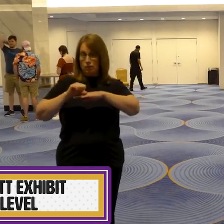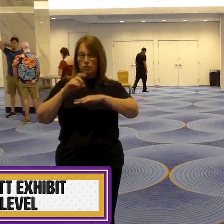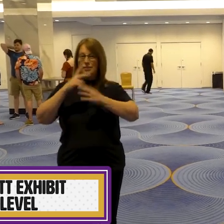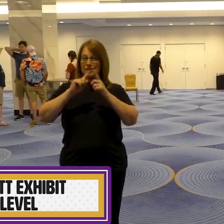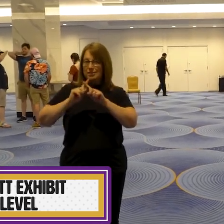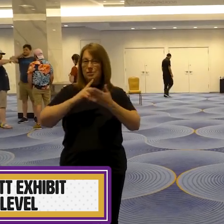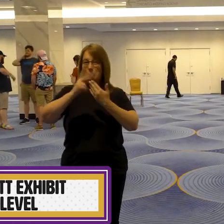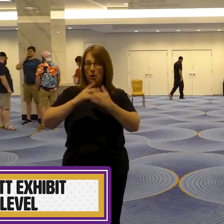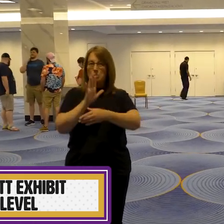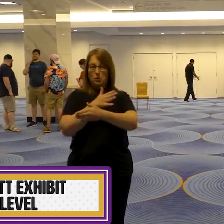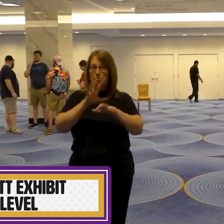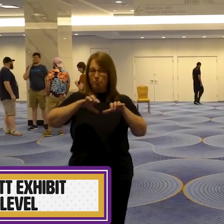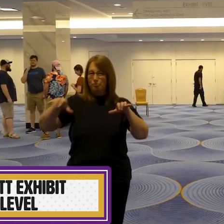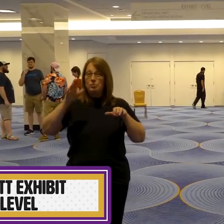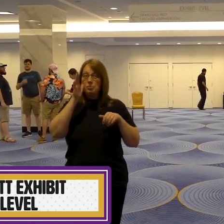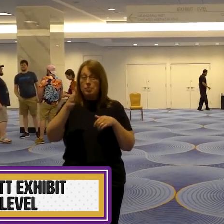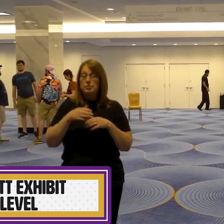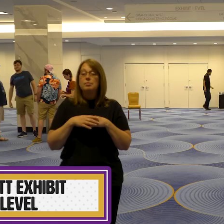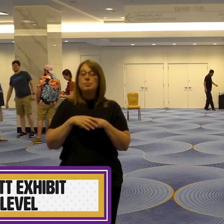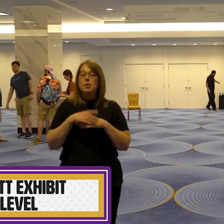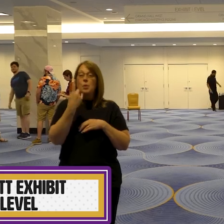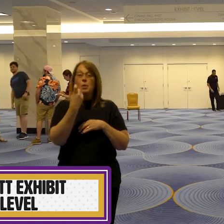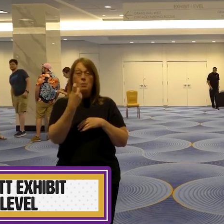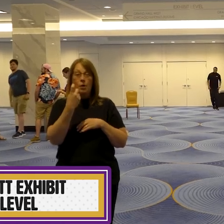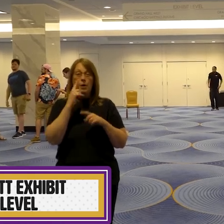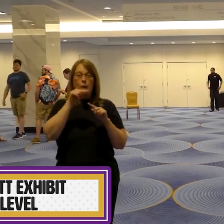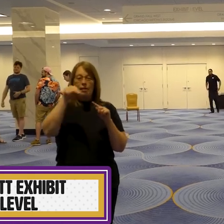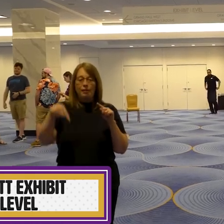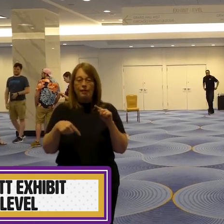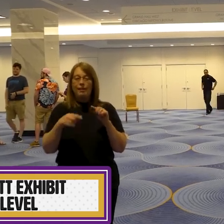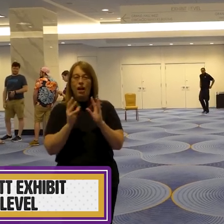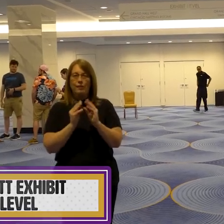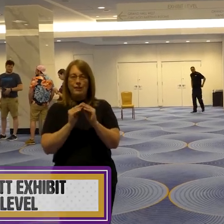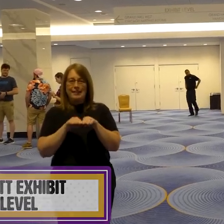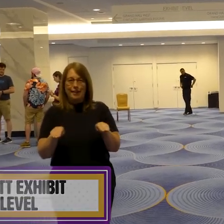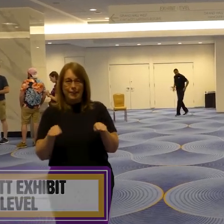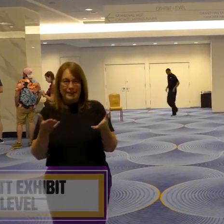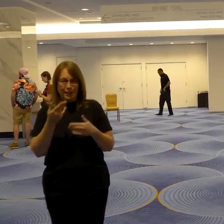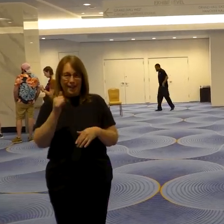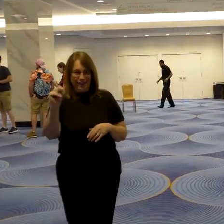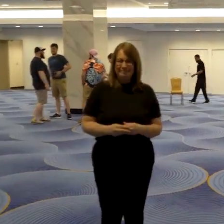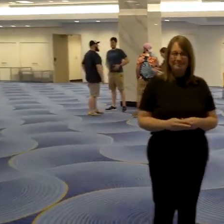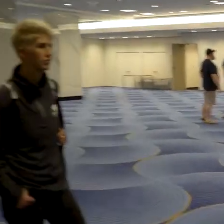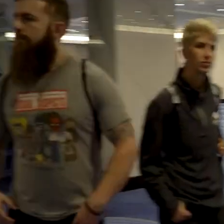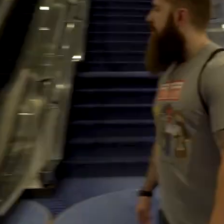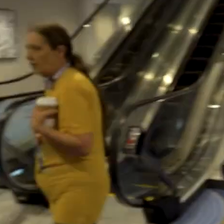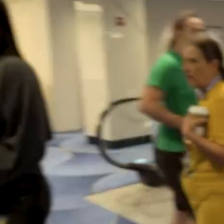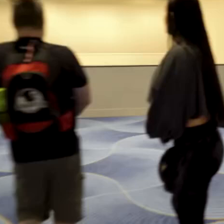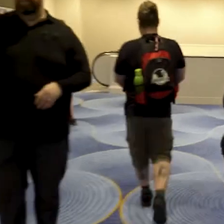weekend as well. Now, we have one more level. We're headed down to the conference level here at the Hyatt.